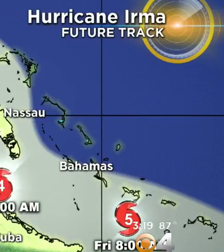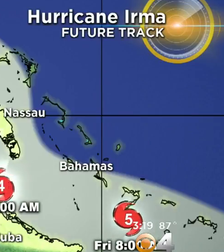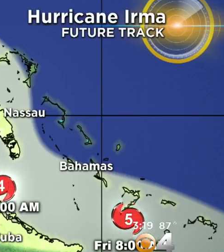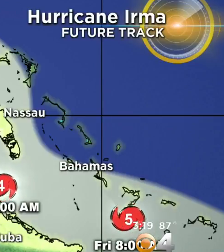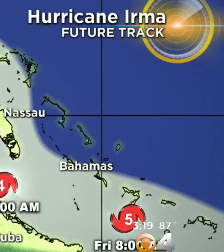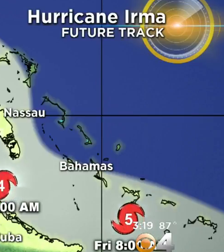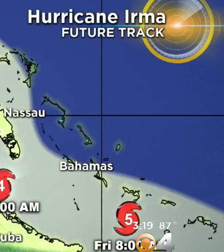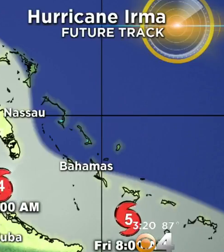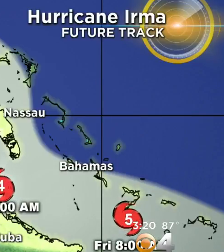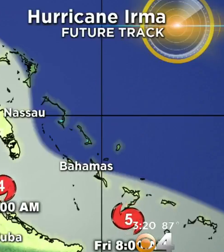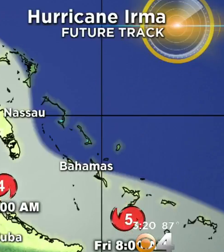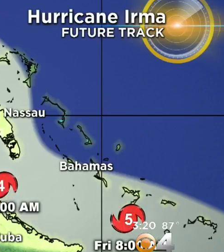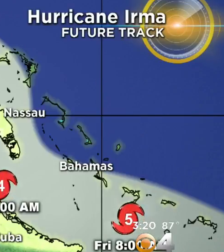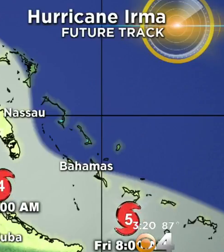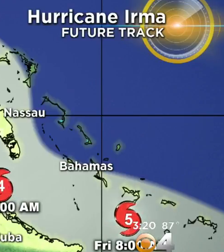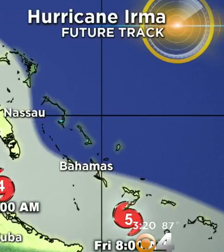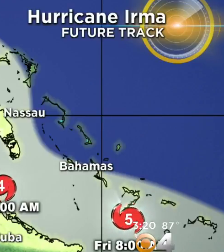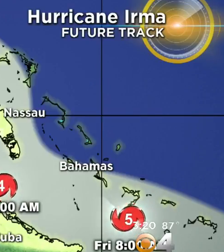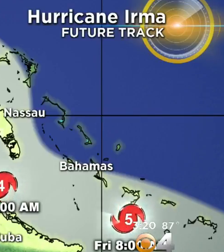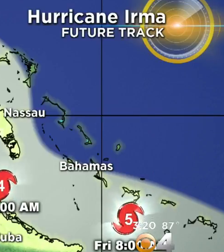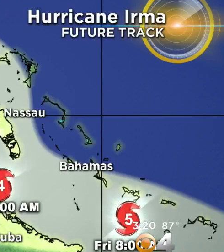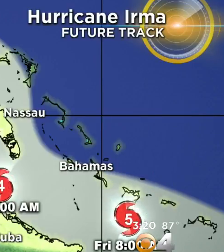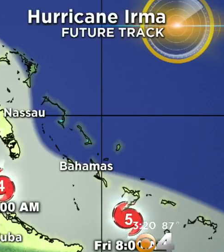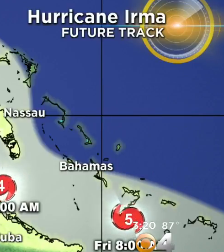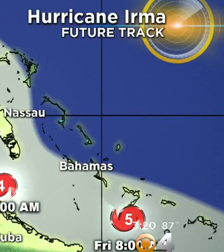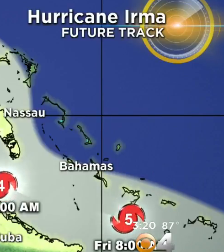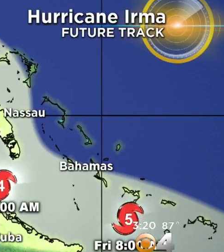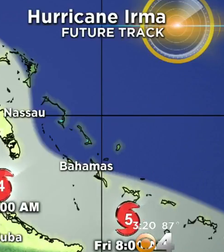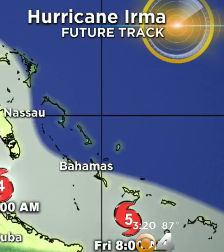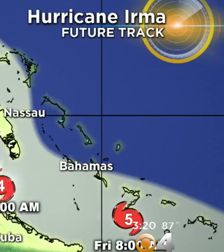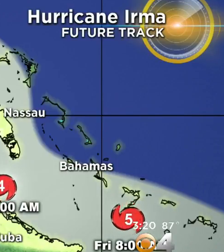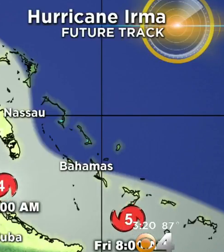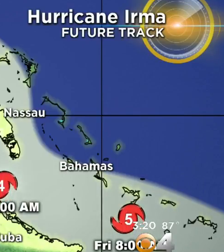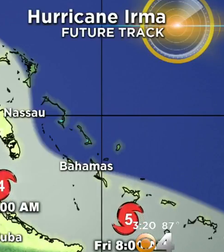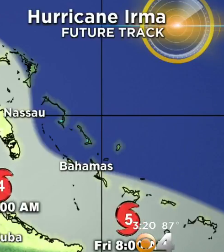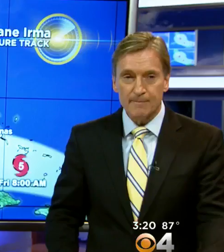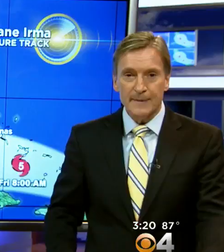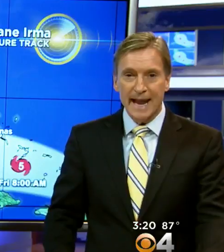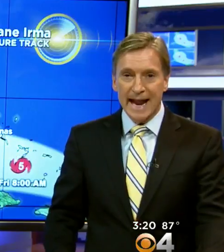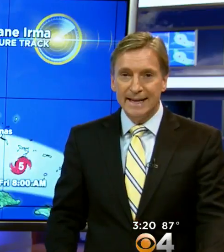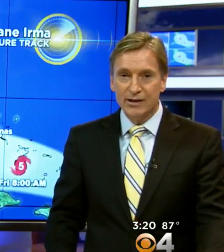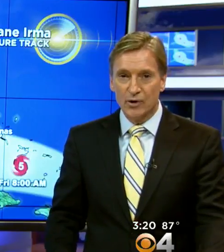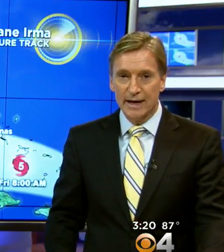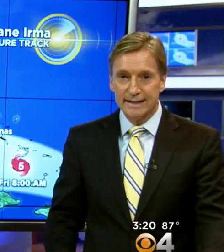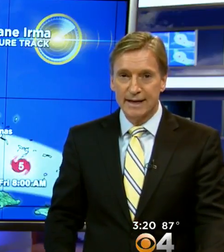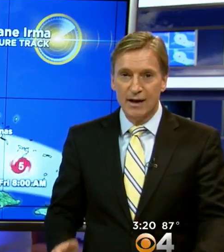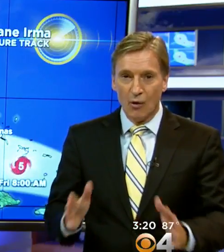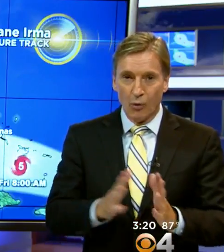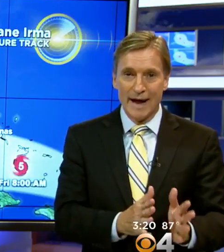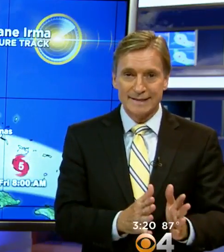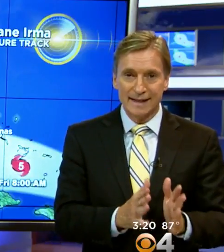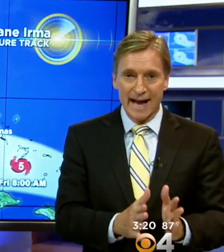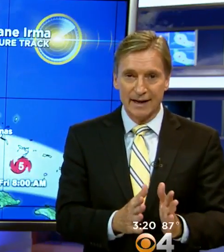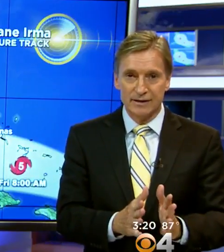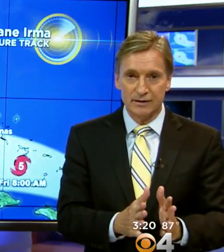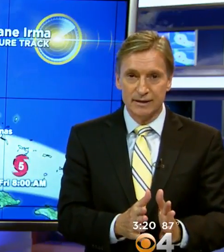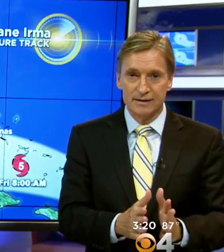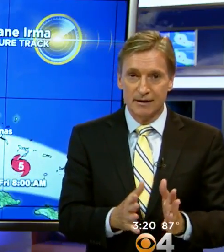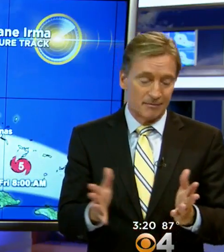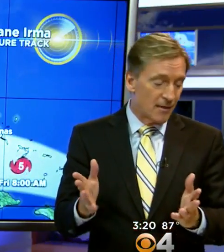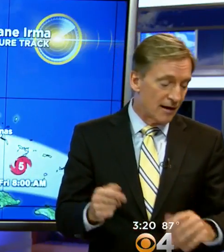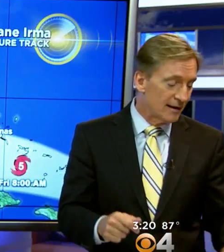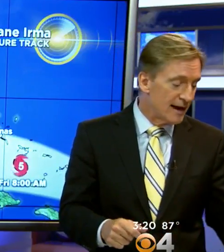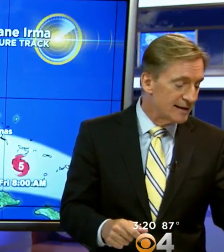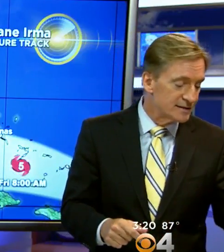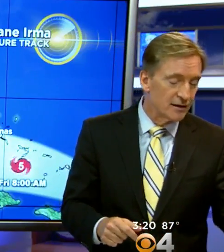line that runs north-south through just right east of Miami. That is called 80 degrees west latitude.